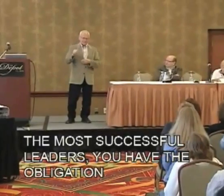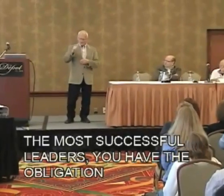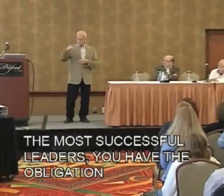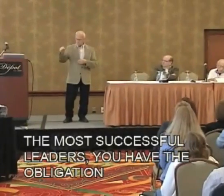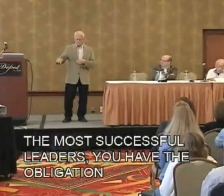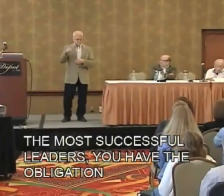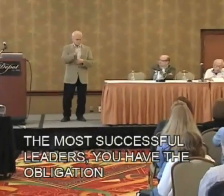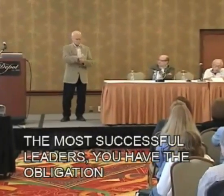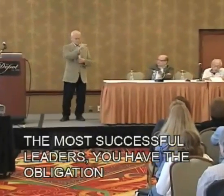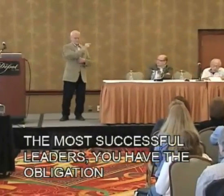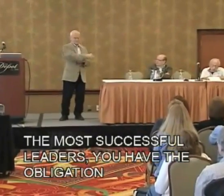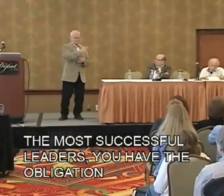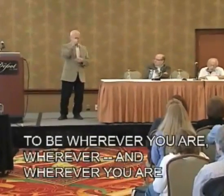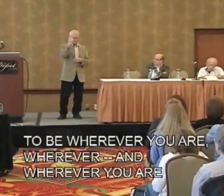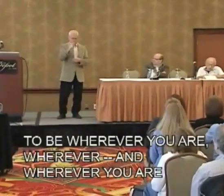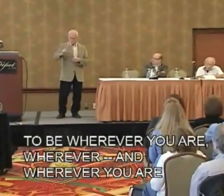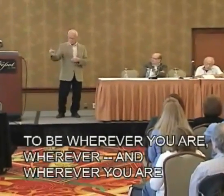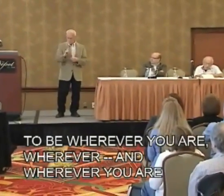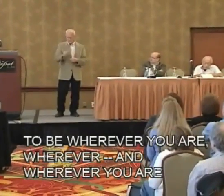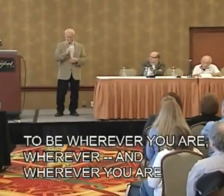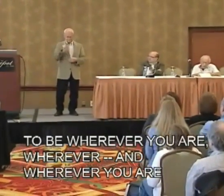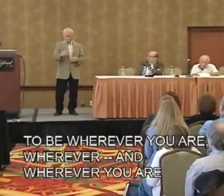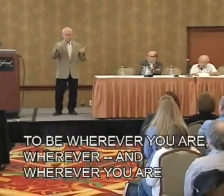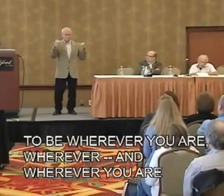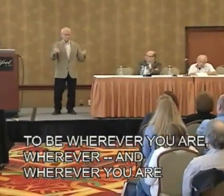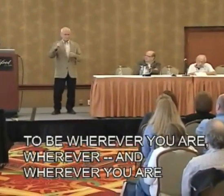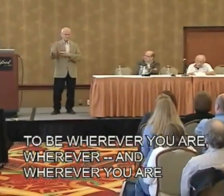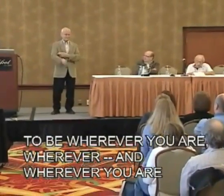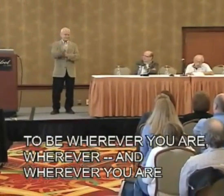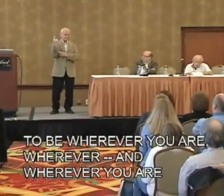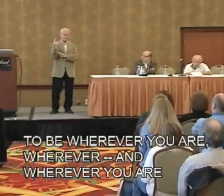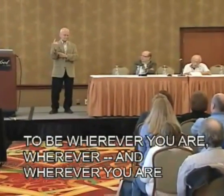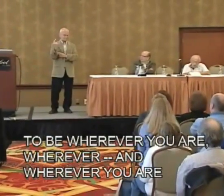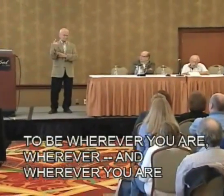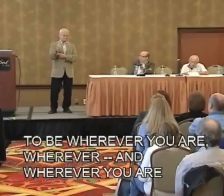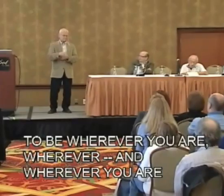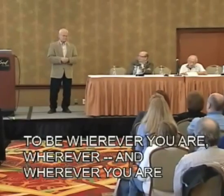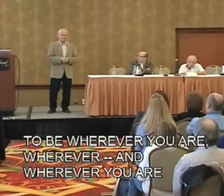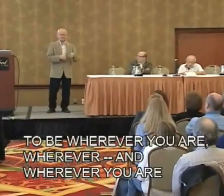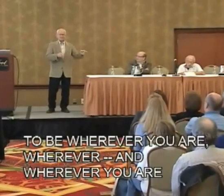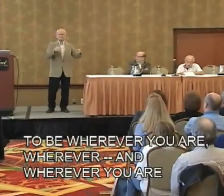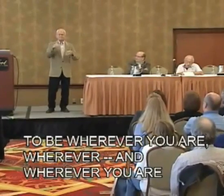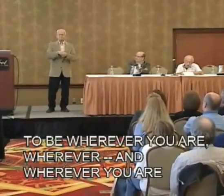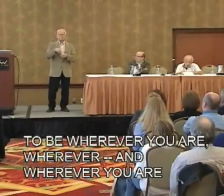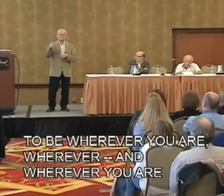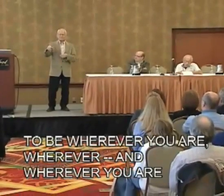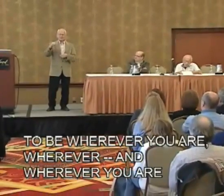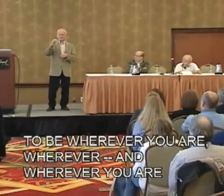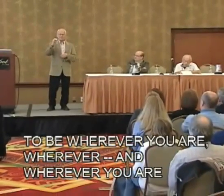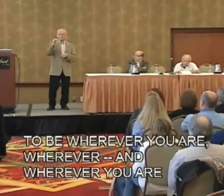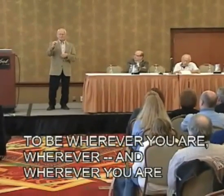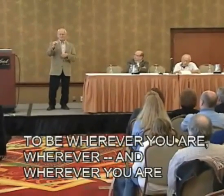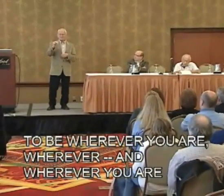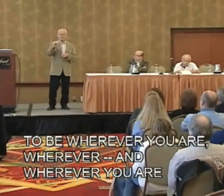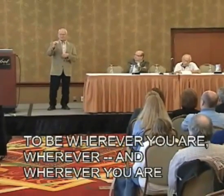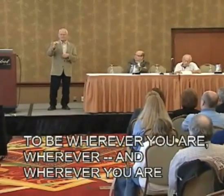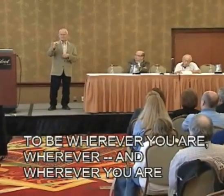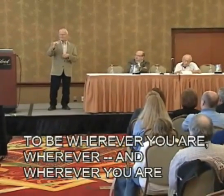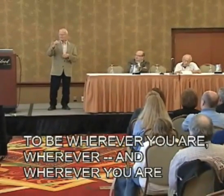You have the obligation to be. Wherever you are, and wherever you are today, that's where you